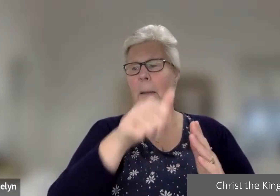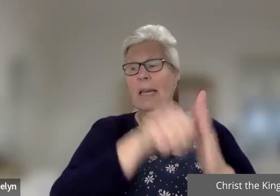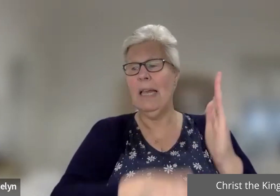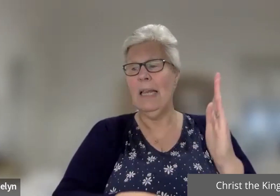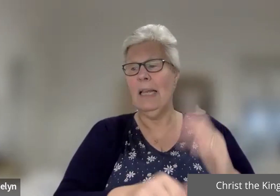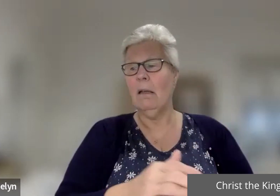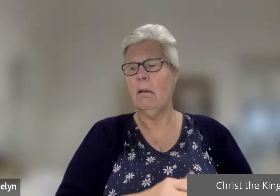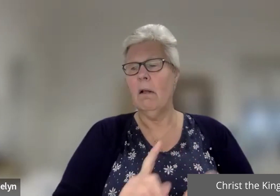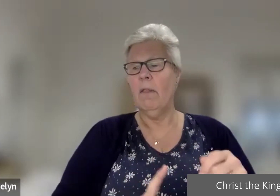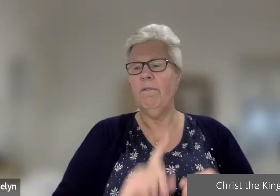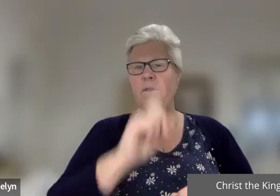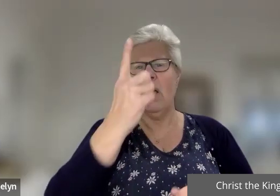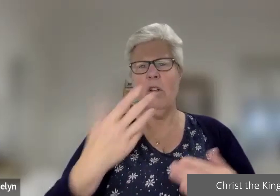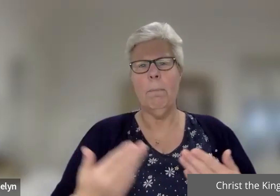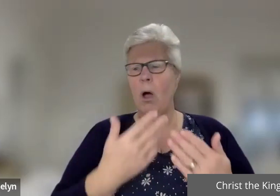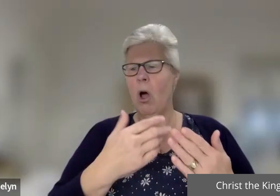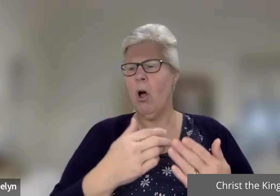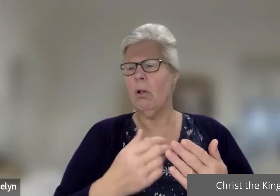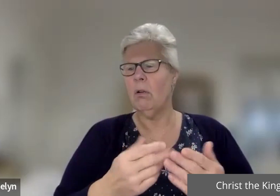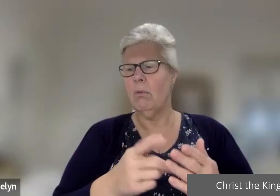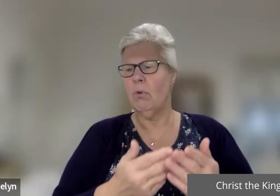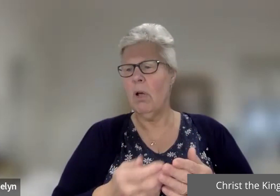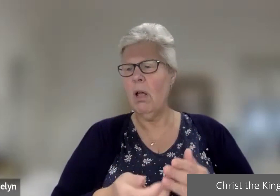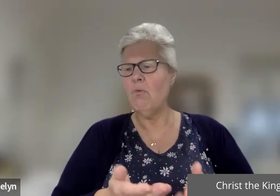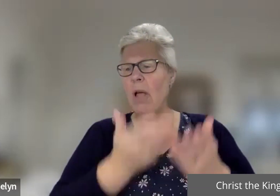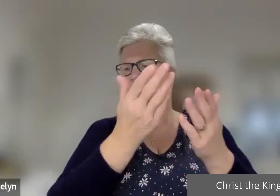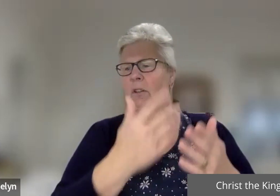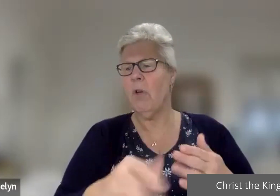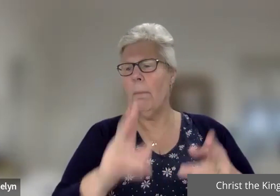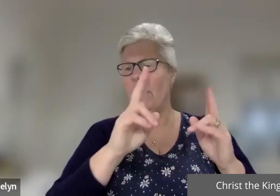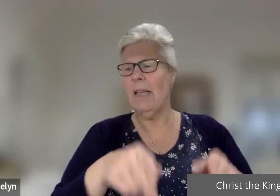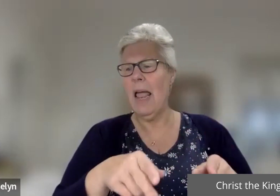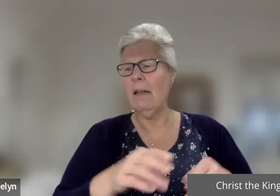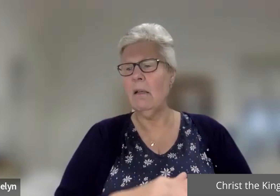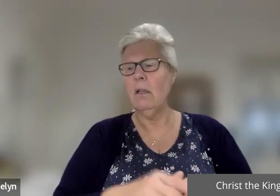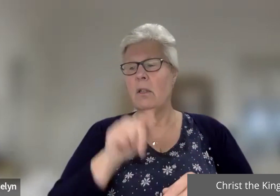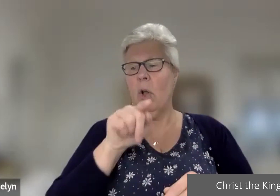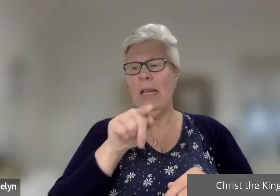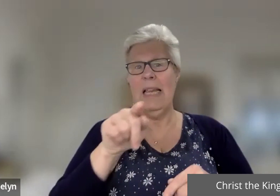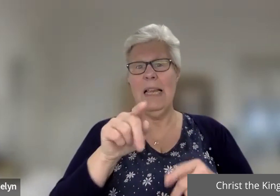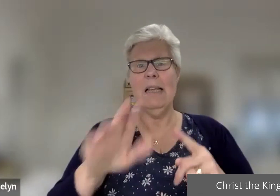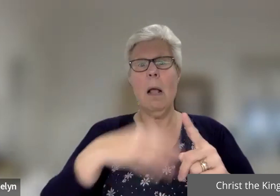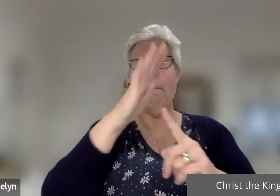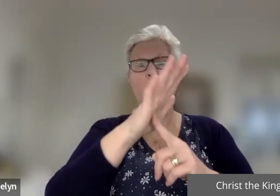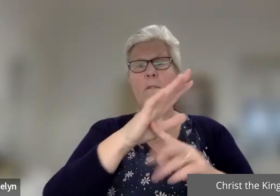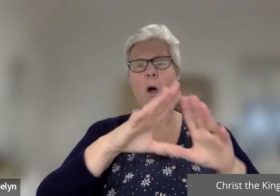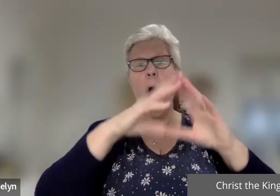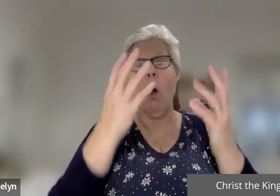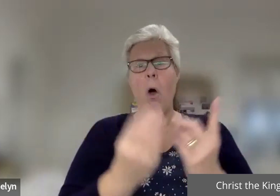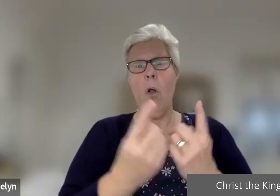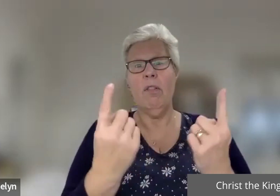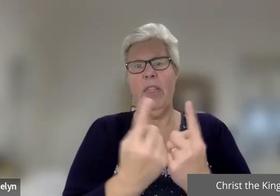Christ is the beginning, the firstborn, raised from the dead. So he is